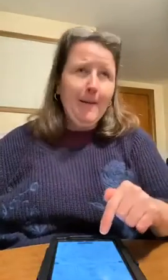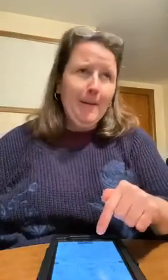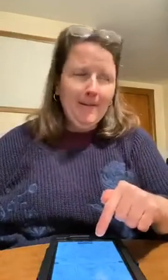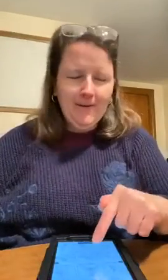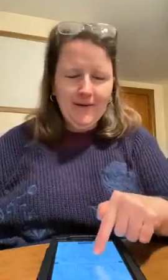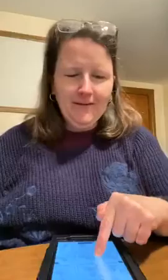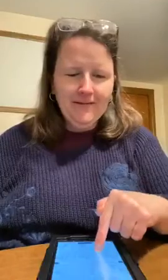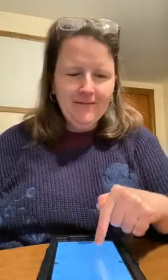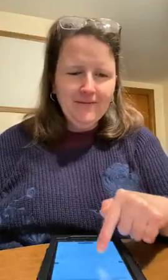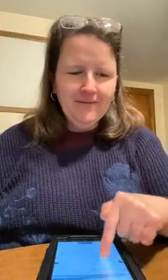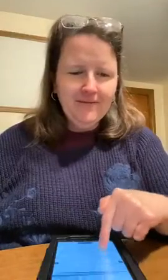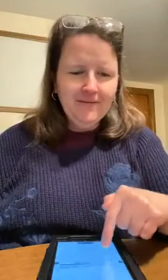Okay.